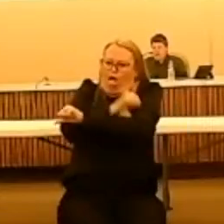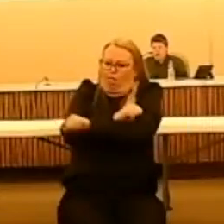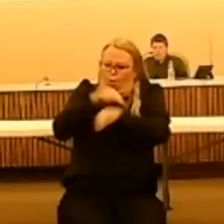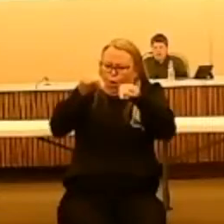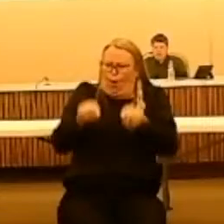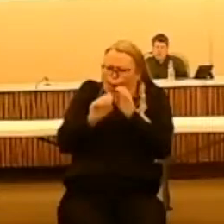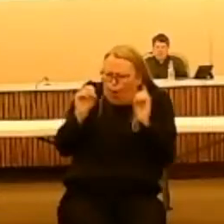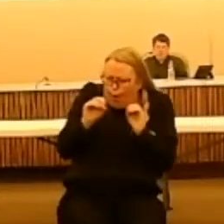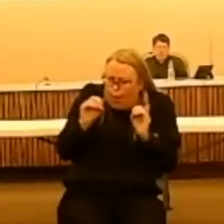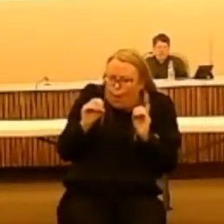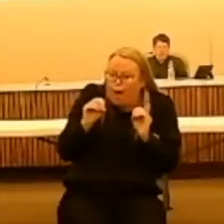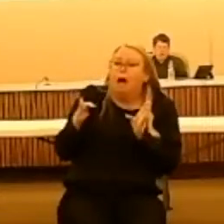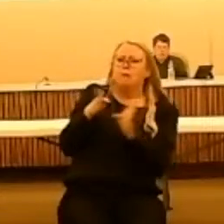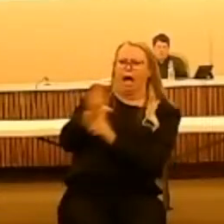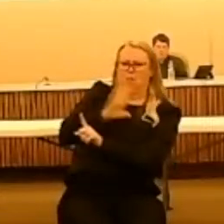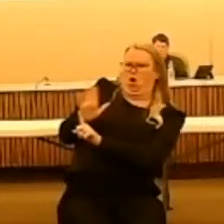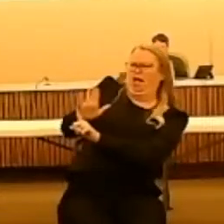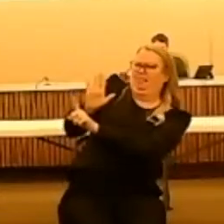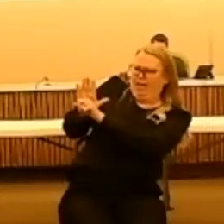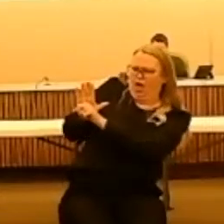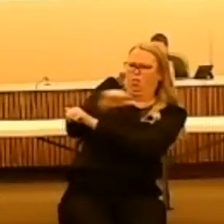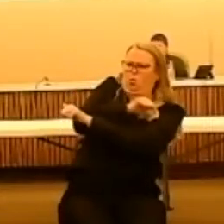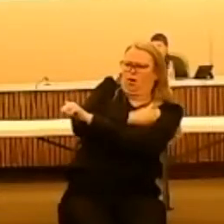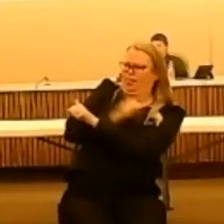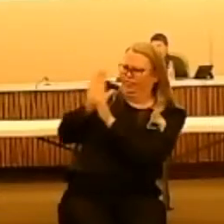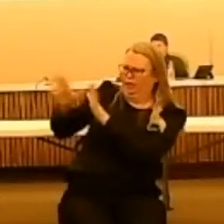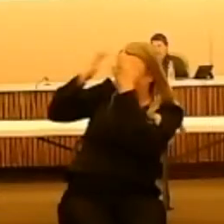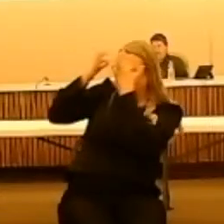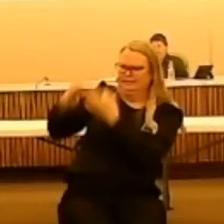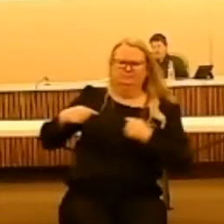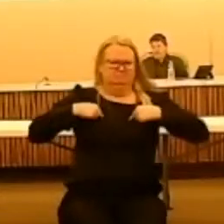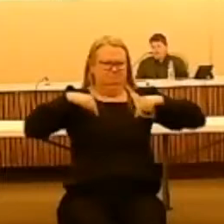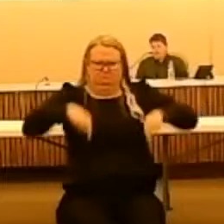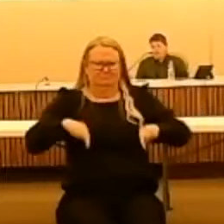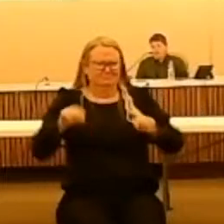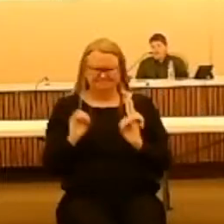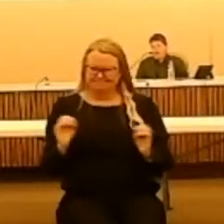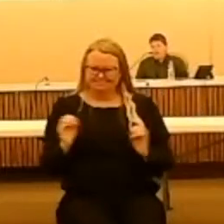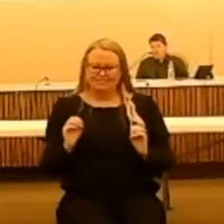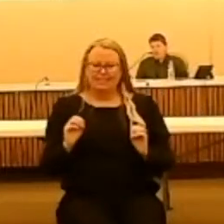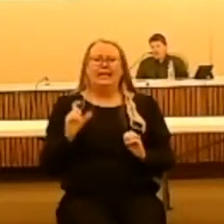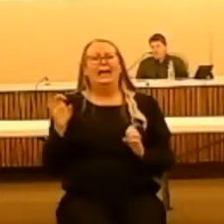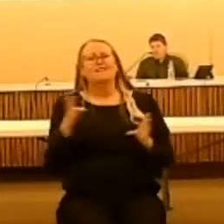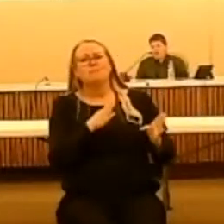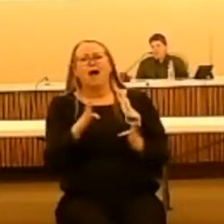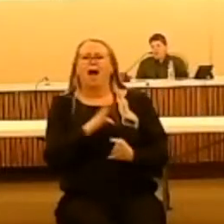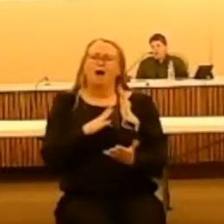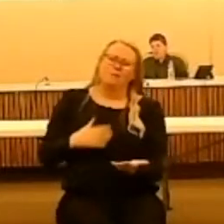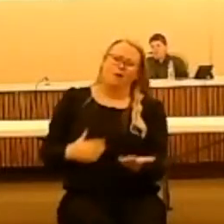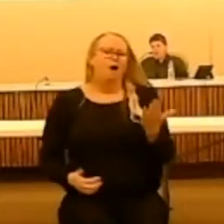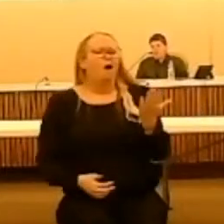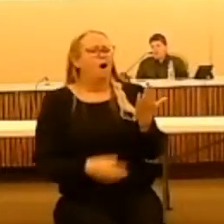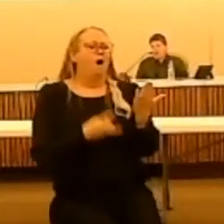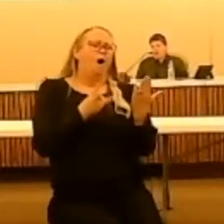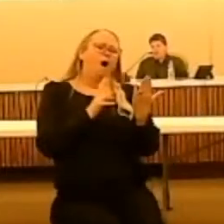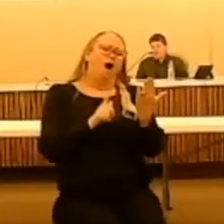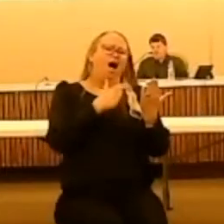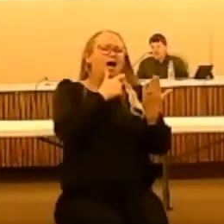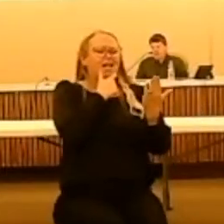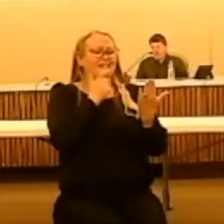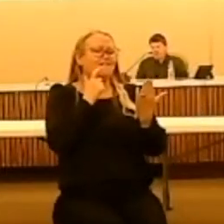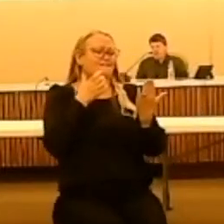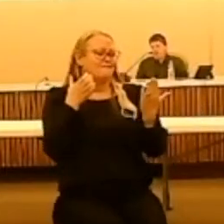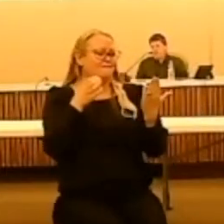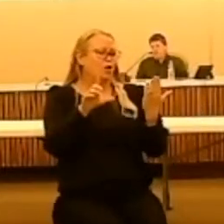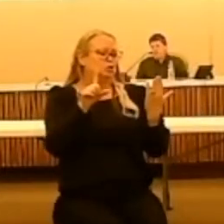if they basically say, you know, that, oh, if we impose the full 100